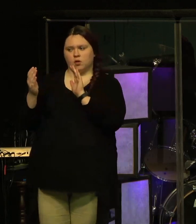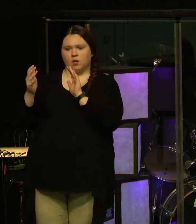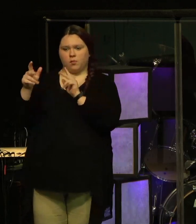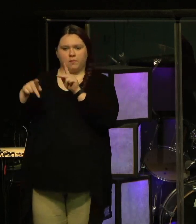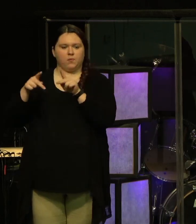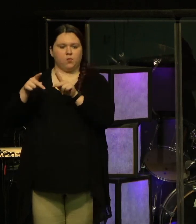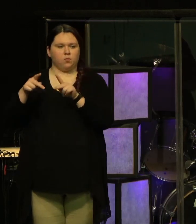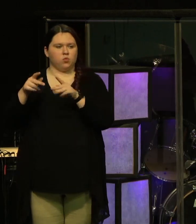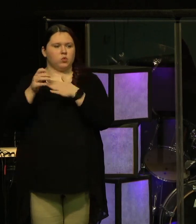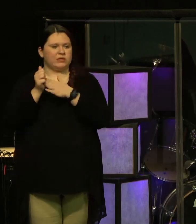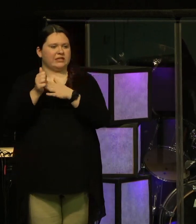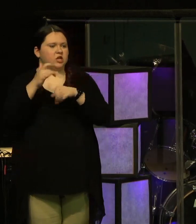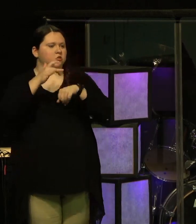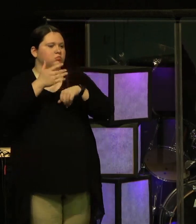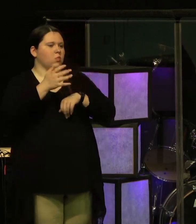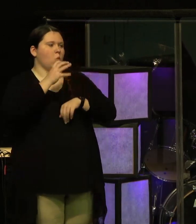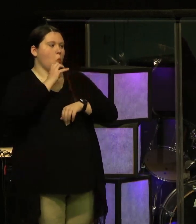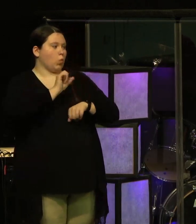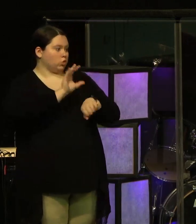church.